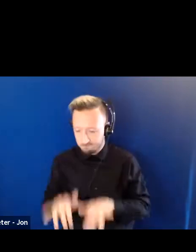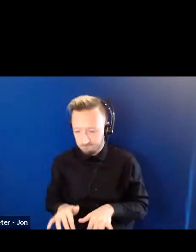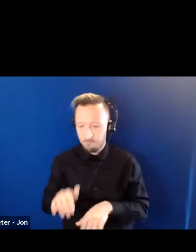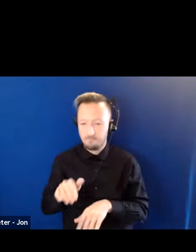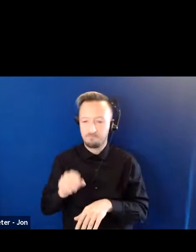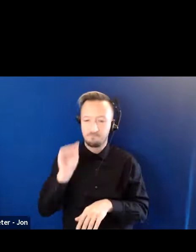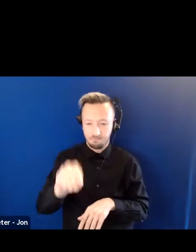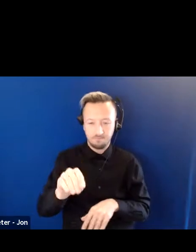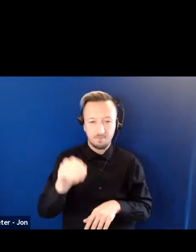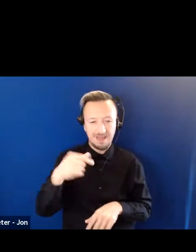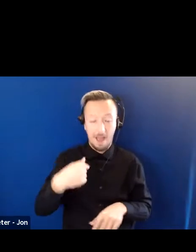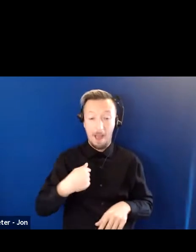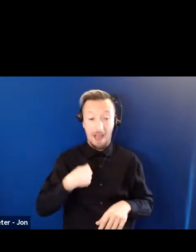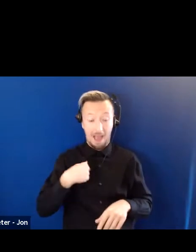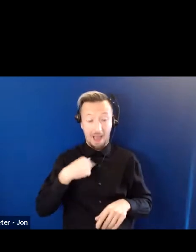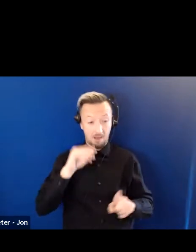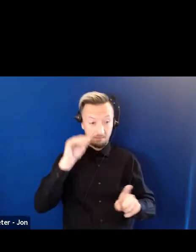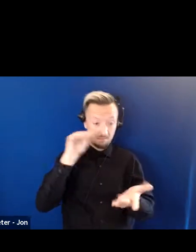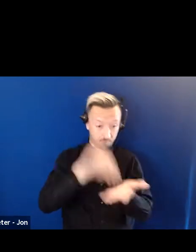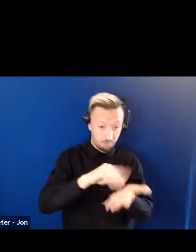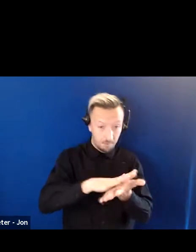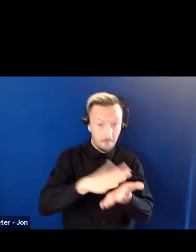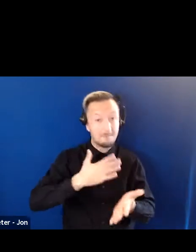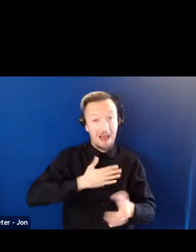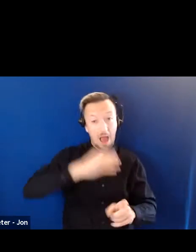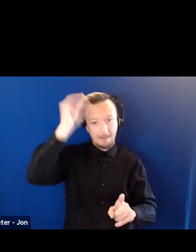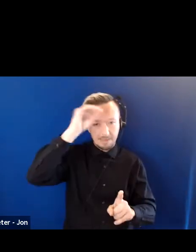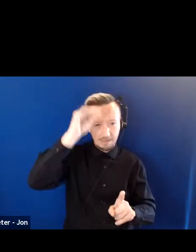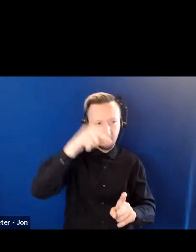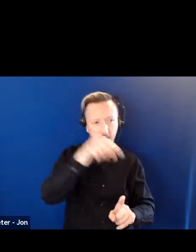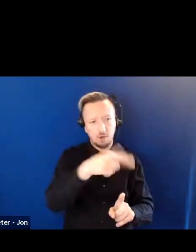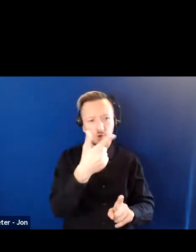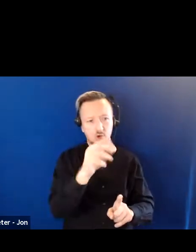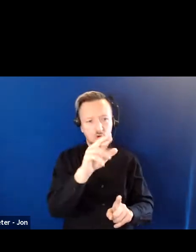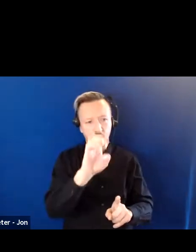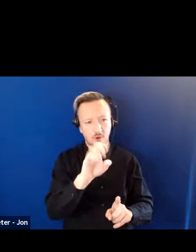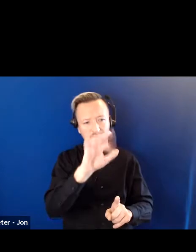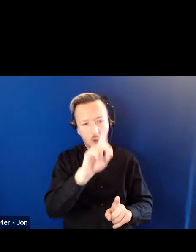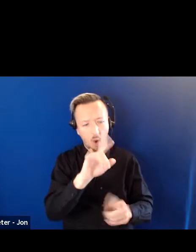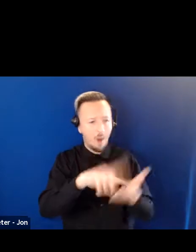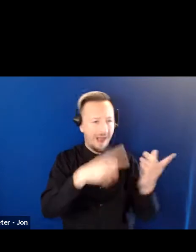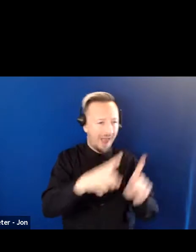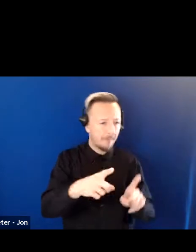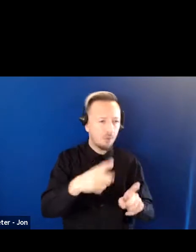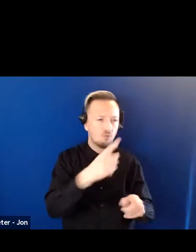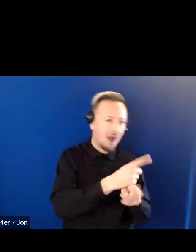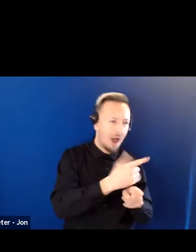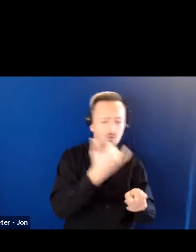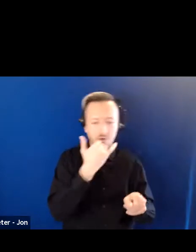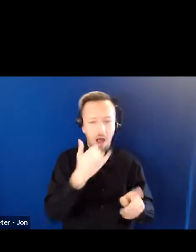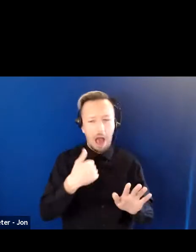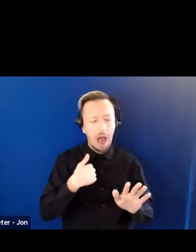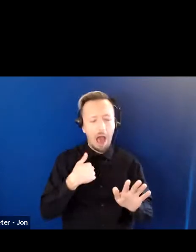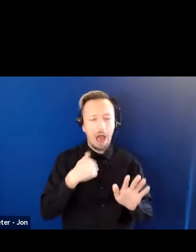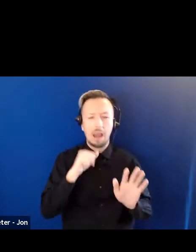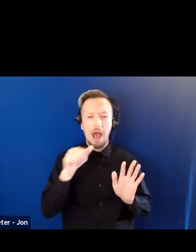sure that I included disability along with that, and how people with disabilities, and in